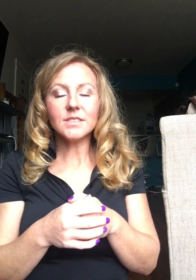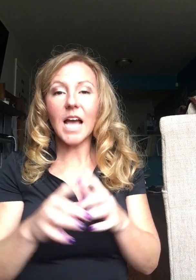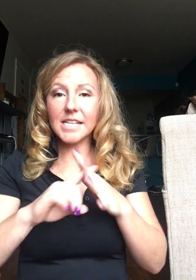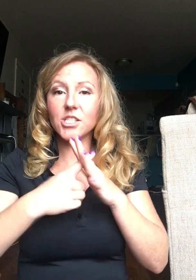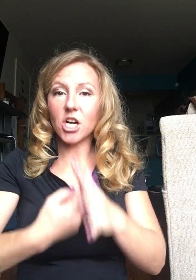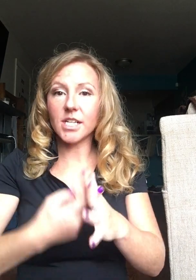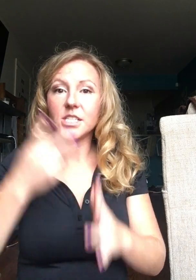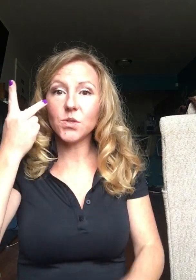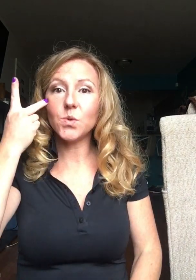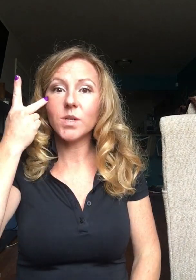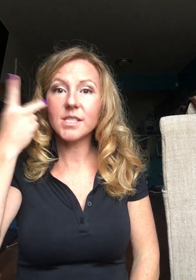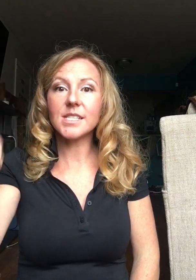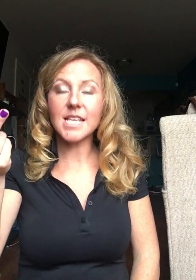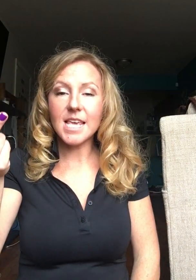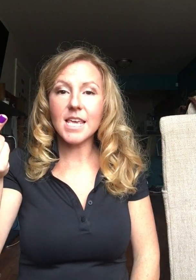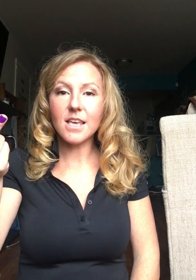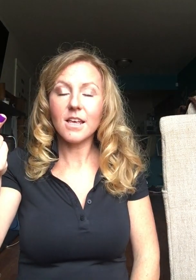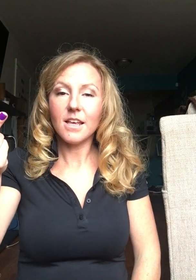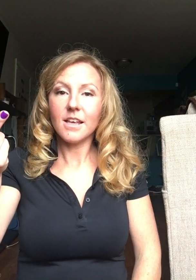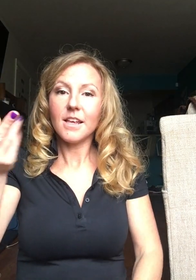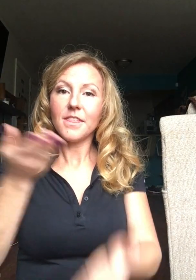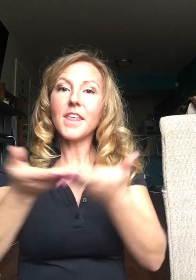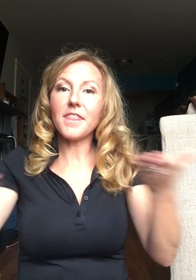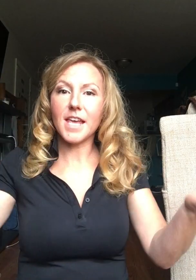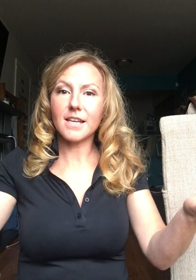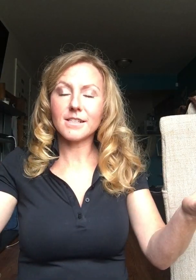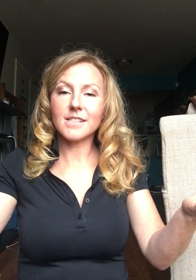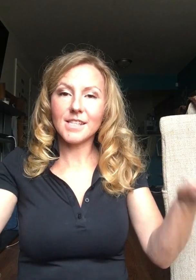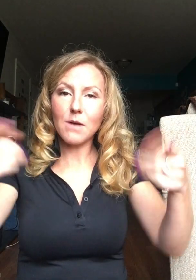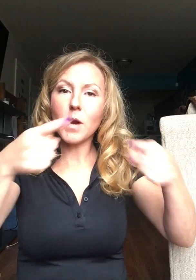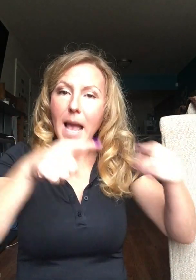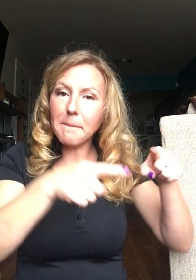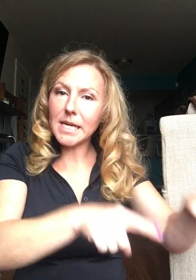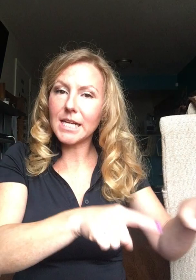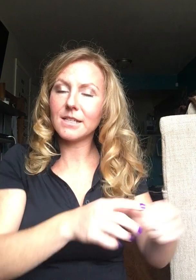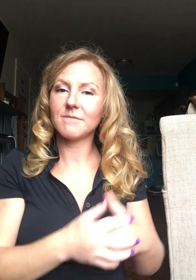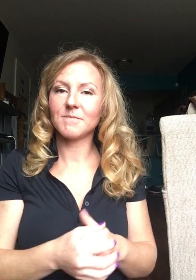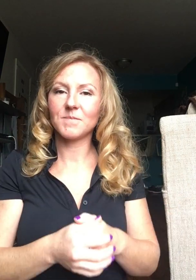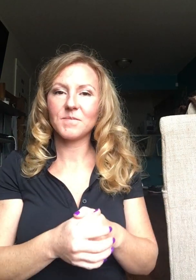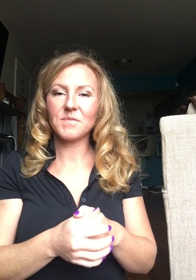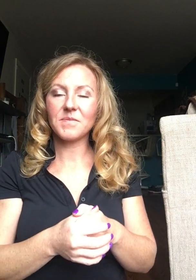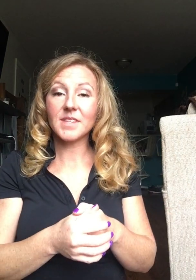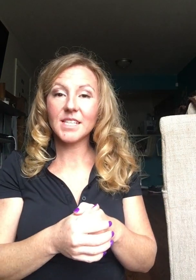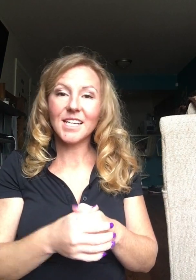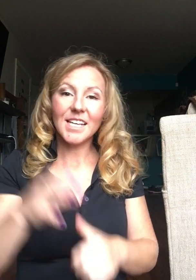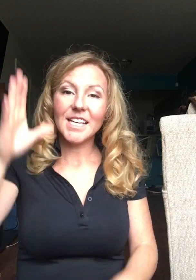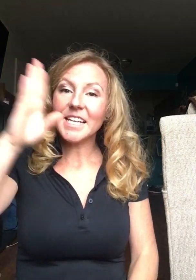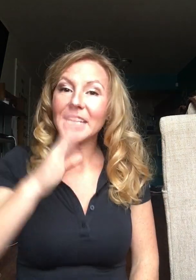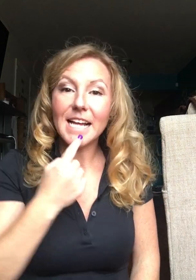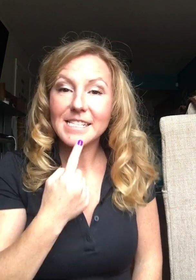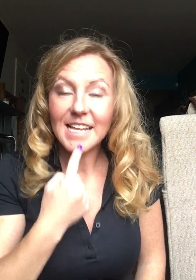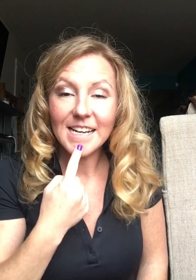I started to see the things that were happening. God said,